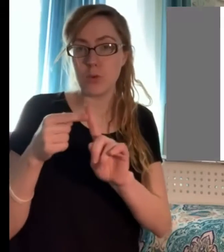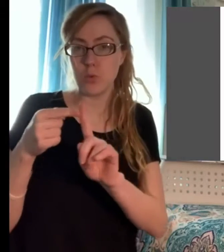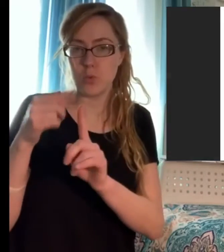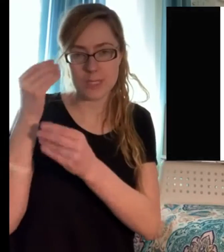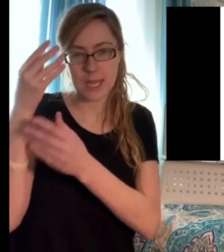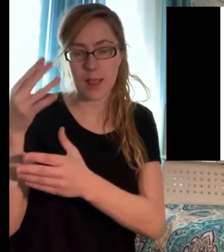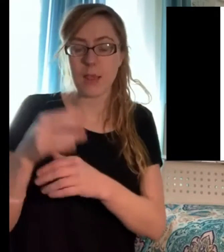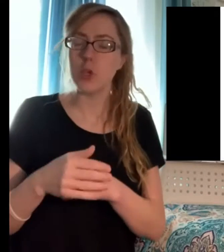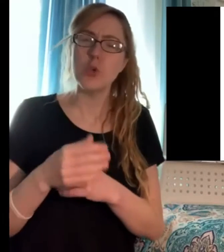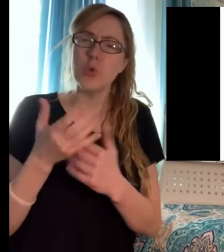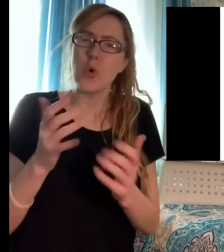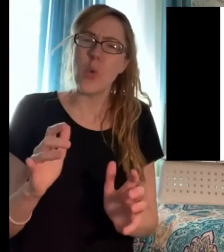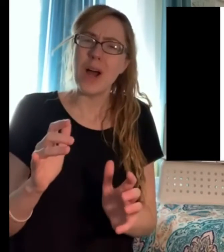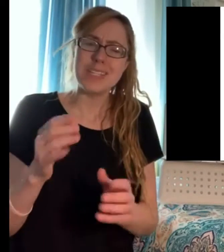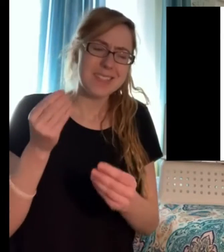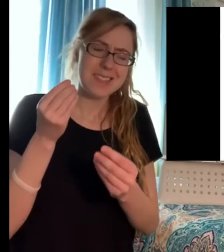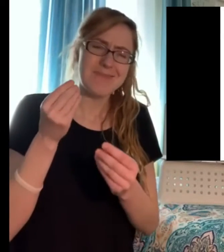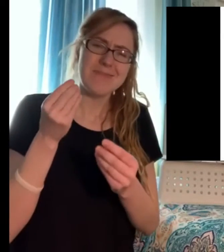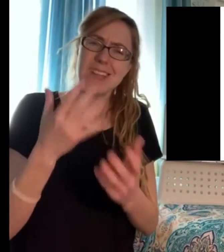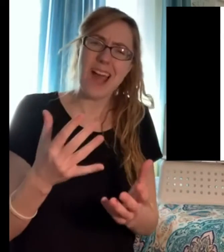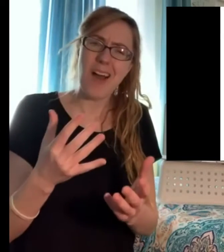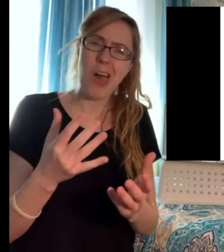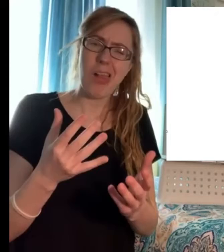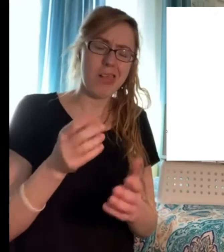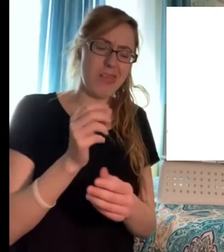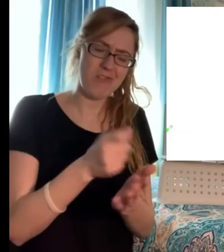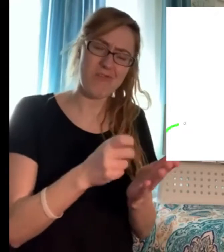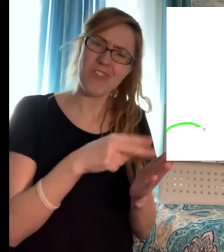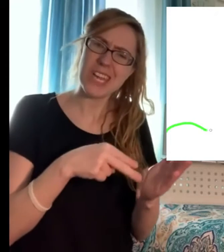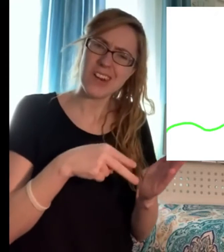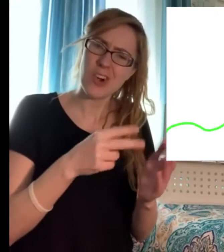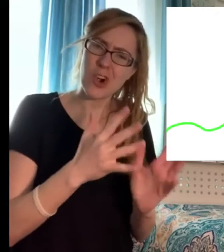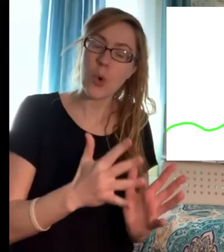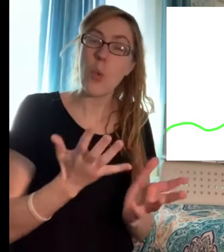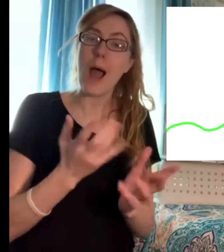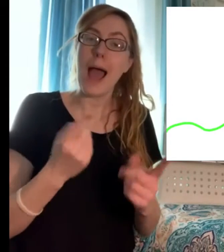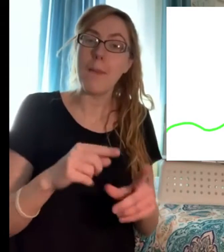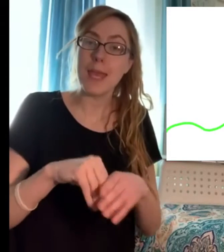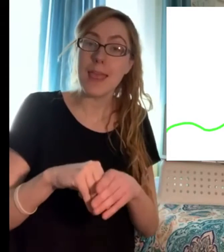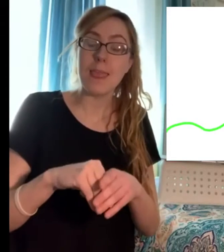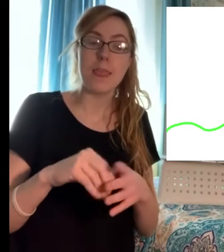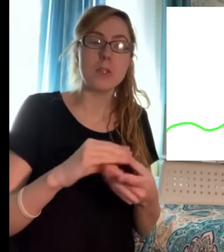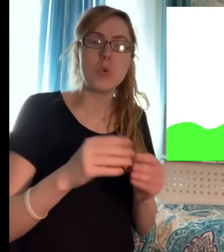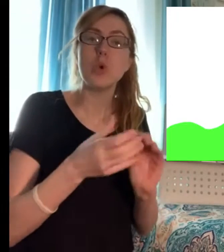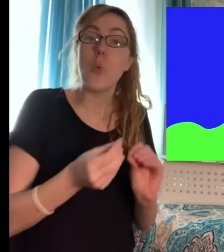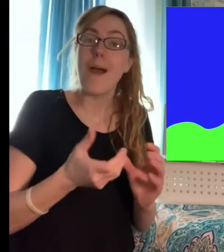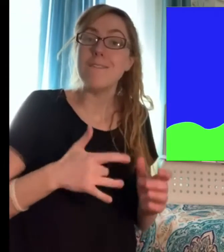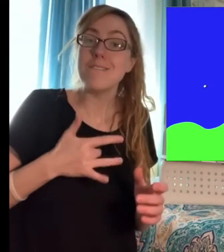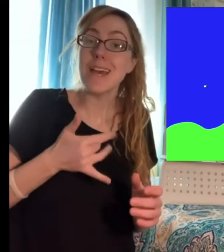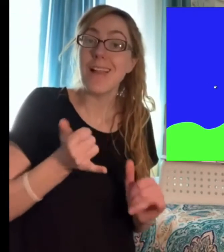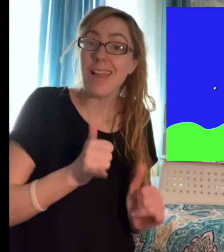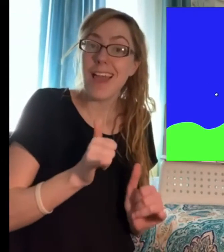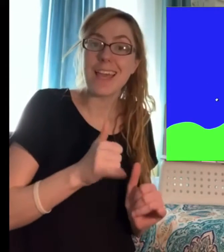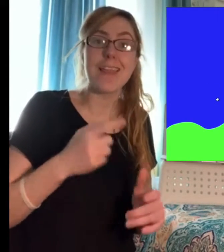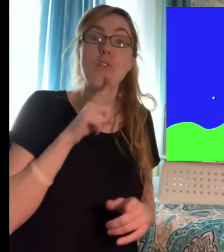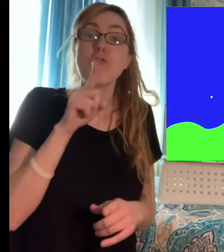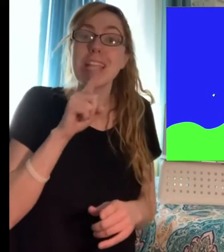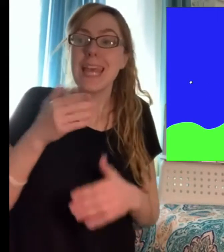You don't want to just tell your reader what's happening in your story. You want to transport your reader into your world, painting an elaborate image of the surroundings.